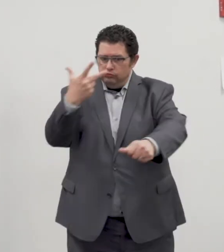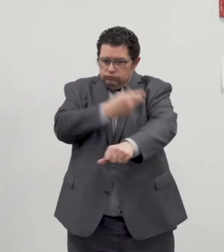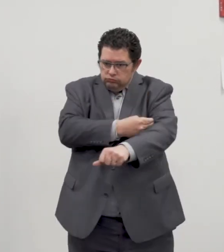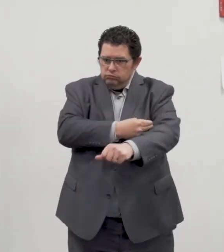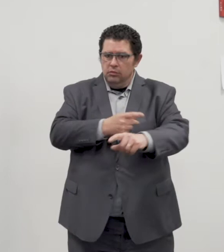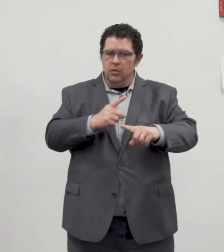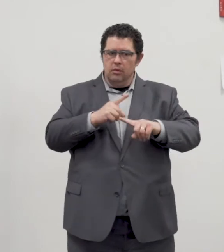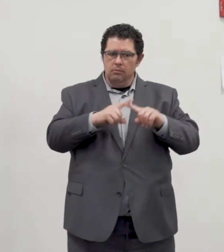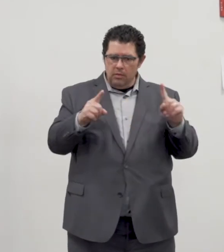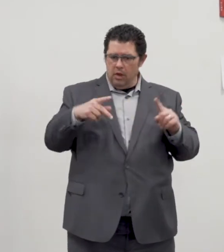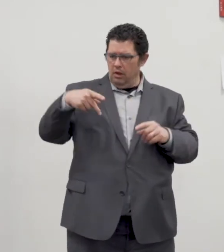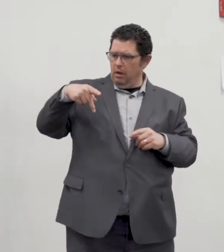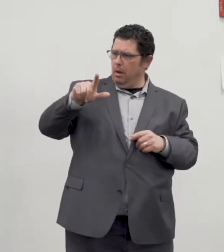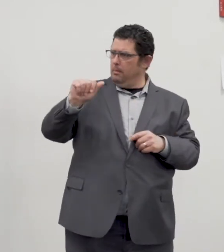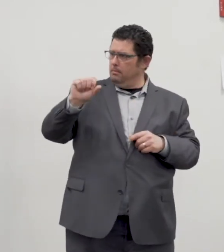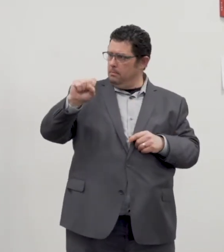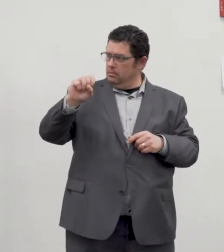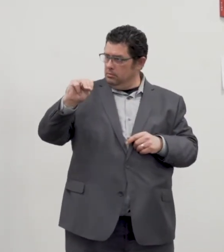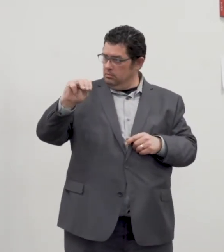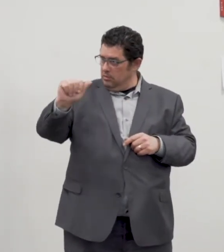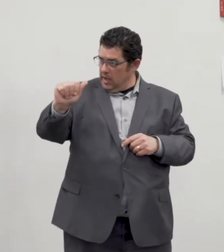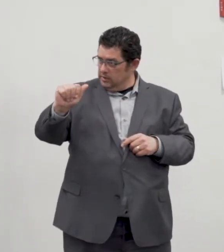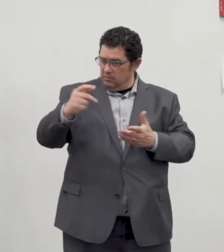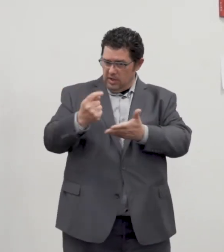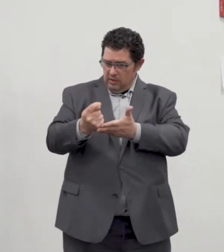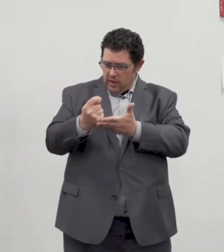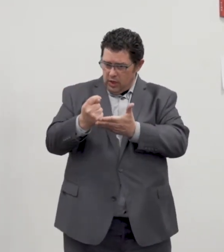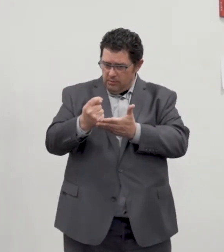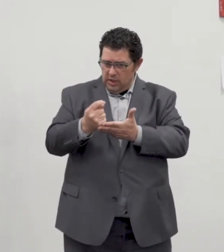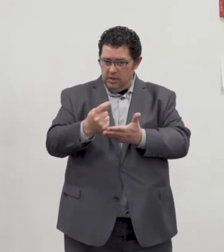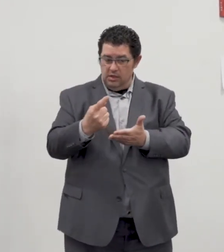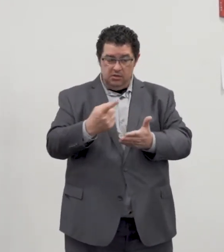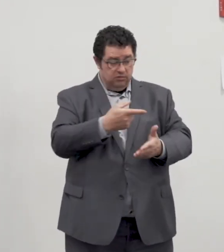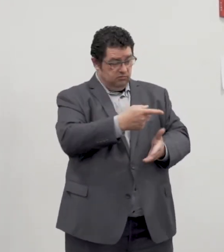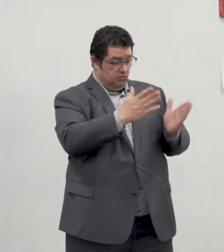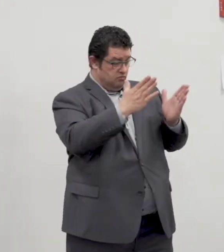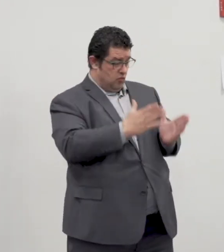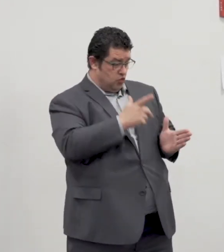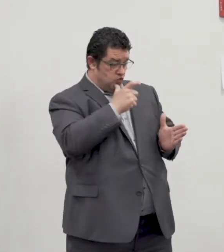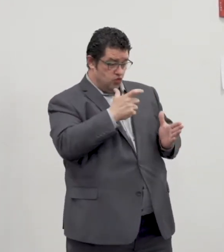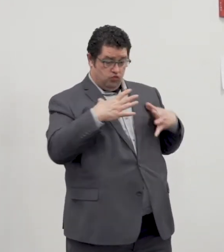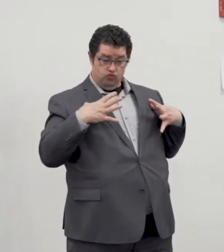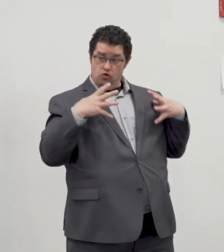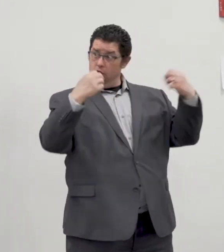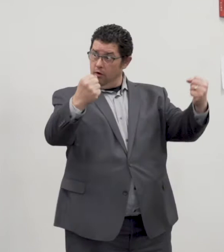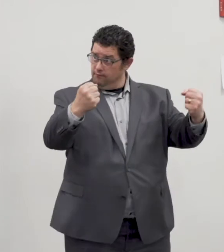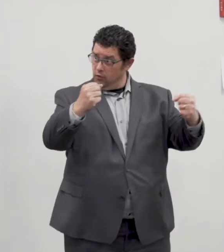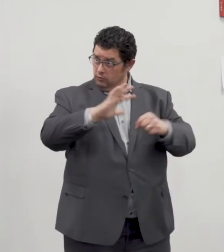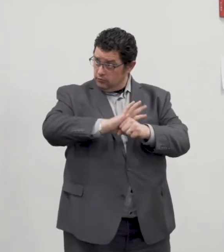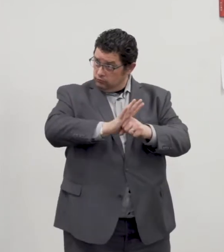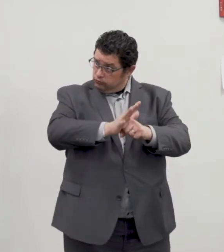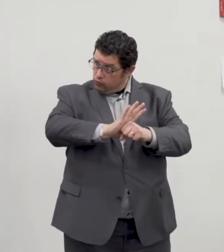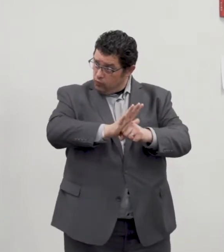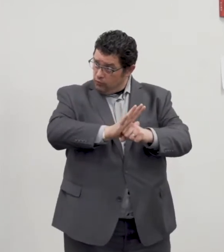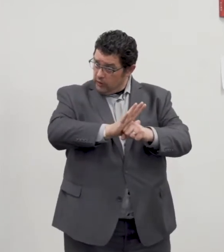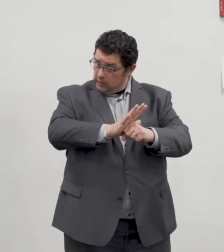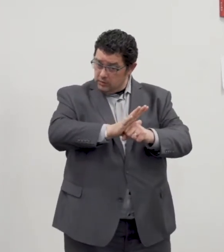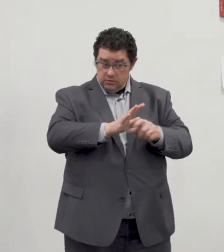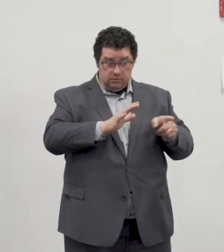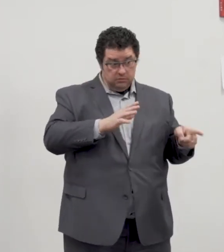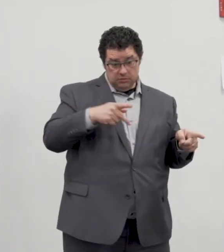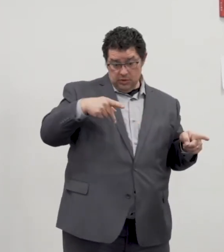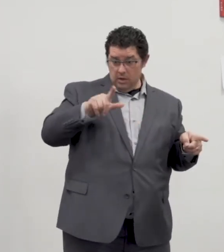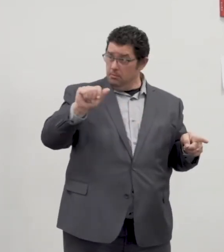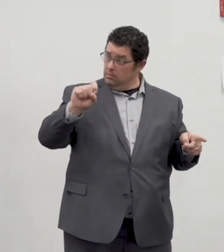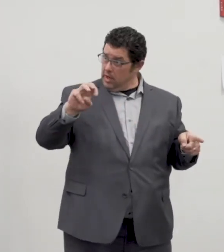convalescent plasma therapy, the plasma from someone who has recovered from COVID-19 has been helpful in some settings.